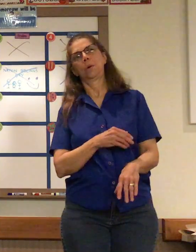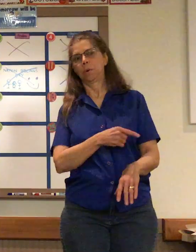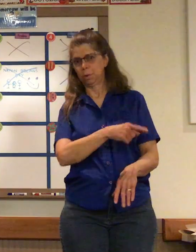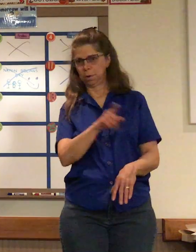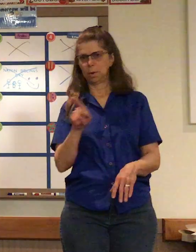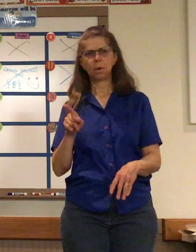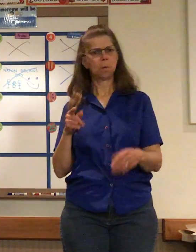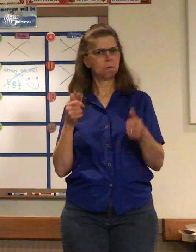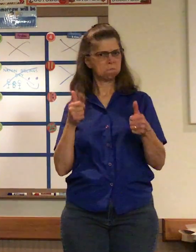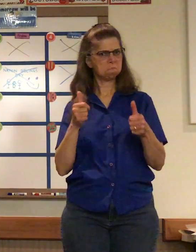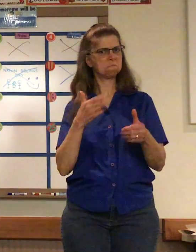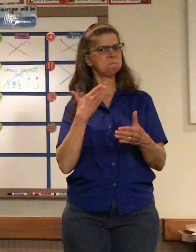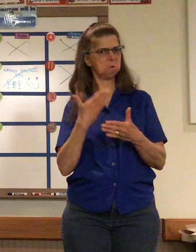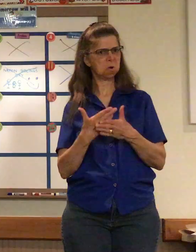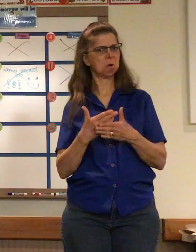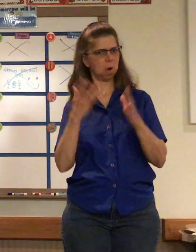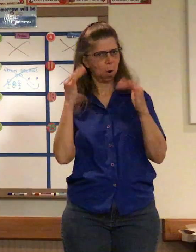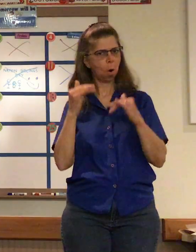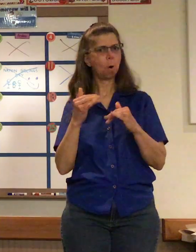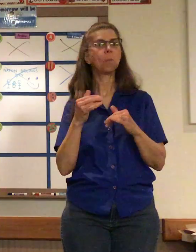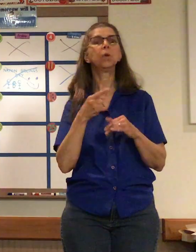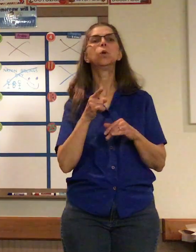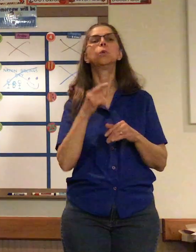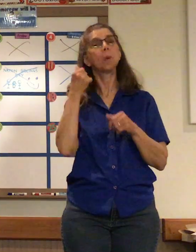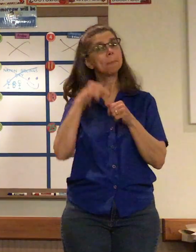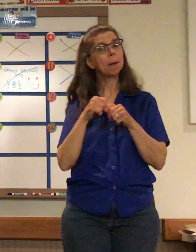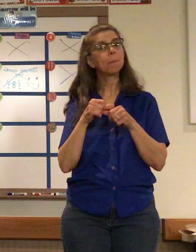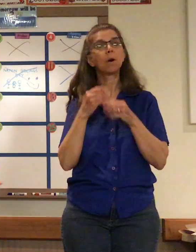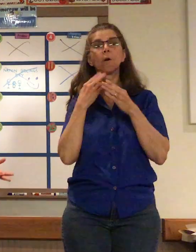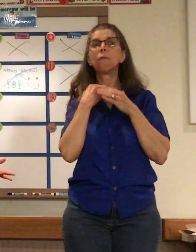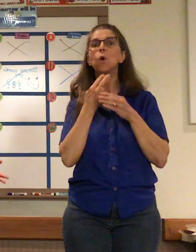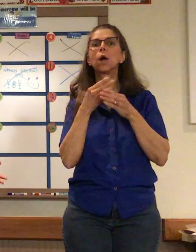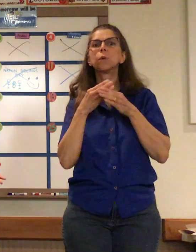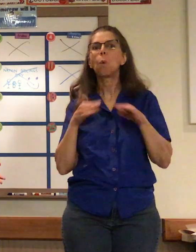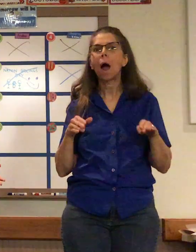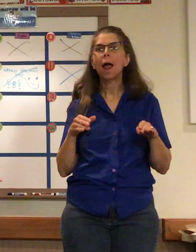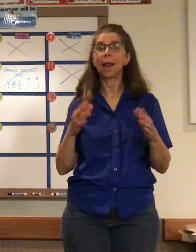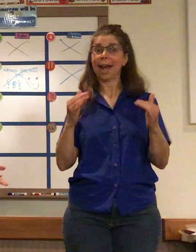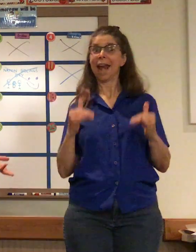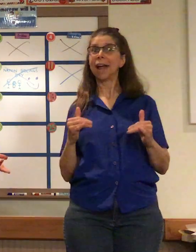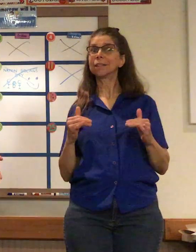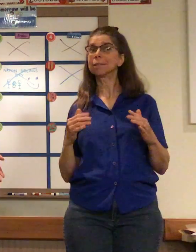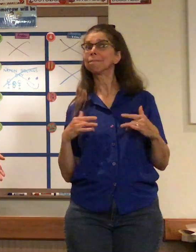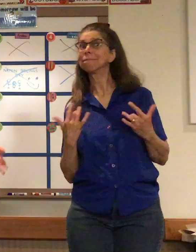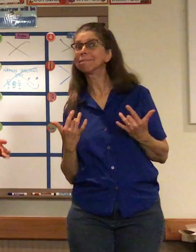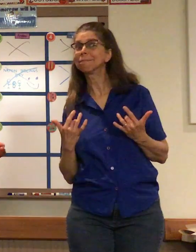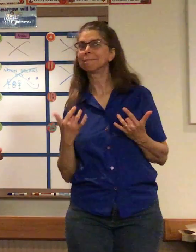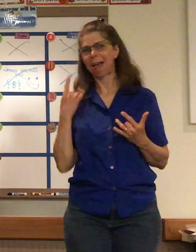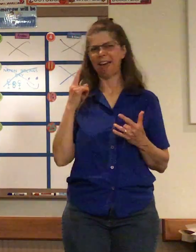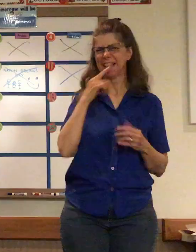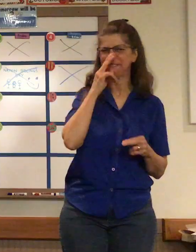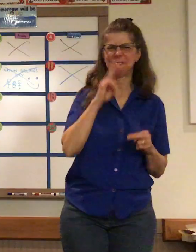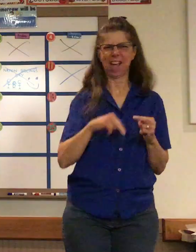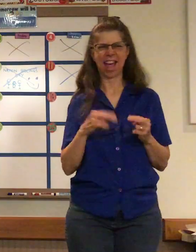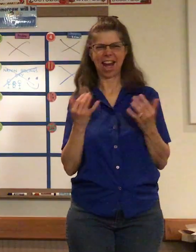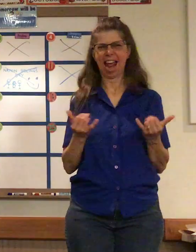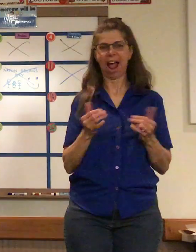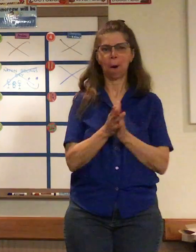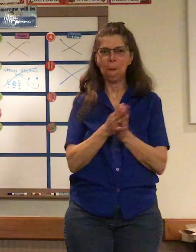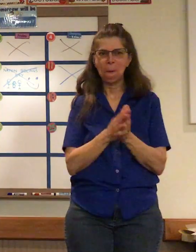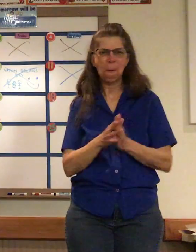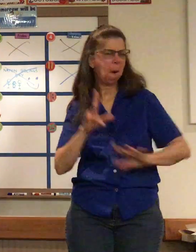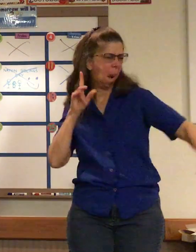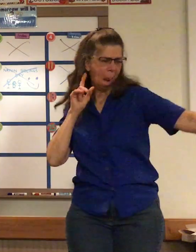Job, you guys, and hopefully you're using your quiet voices. Now, I think this is the fun part. We get